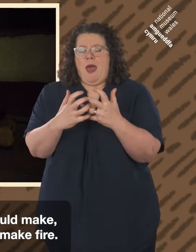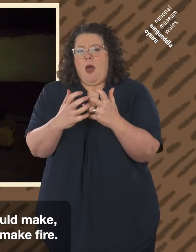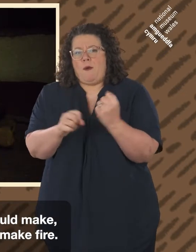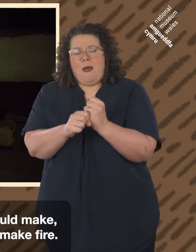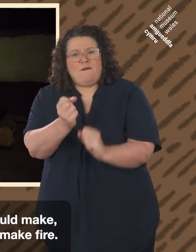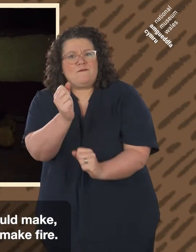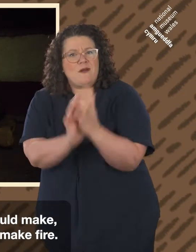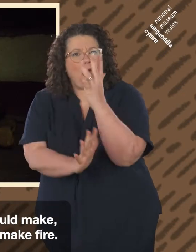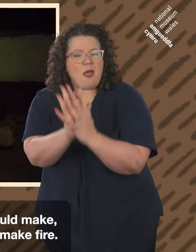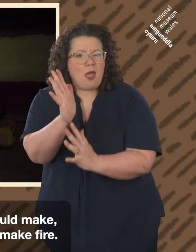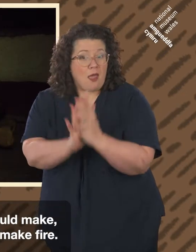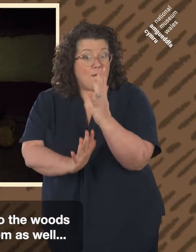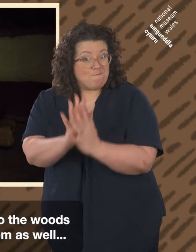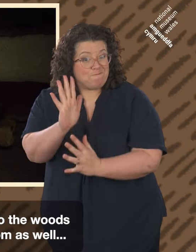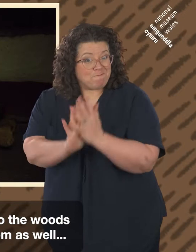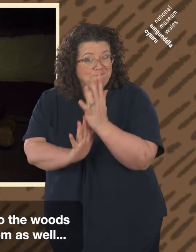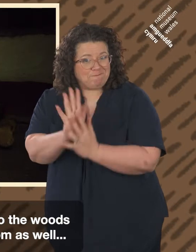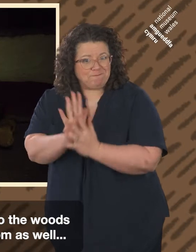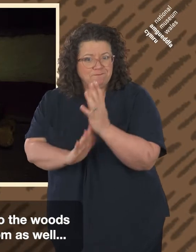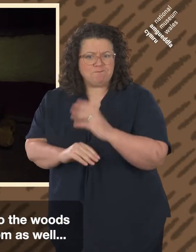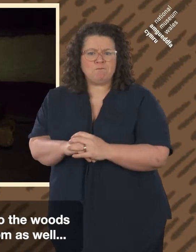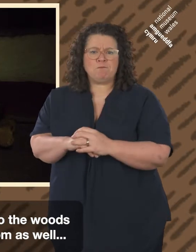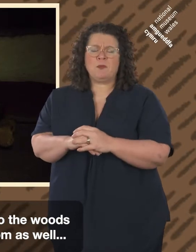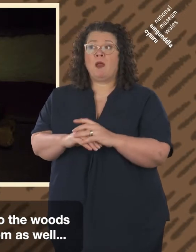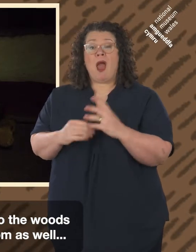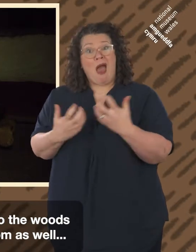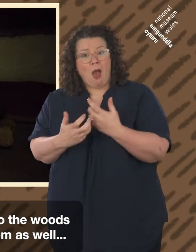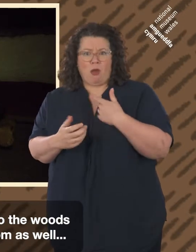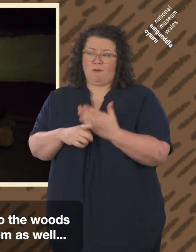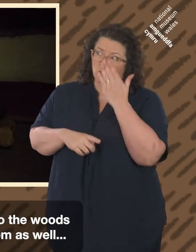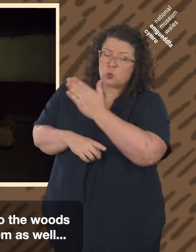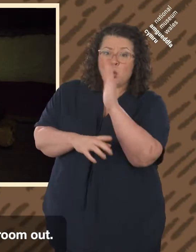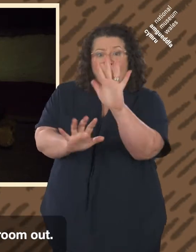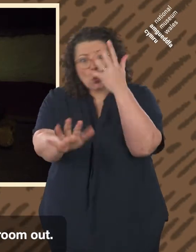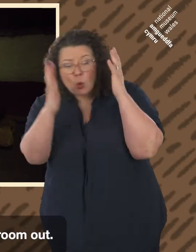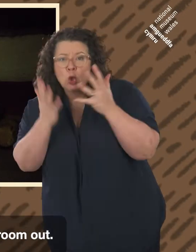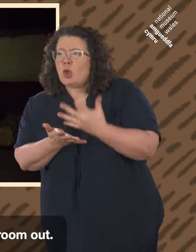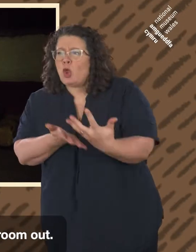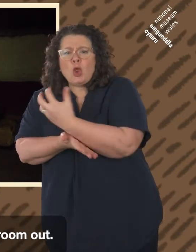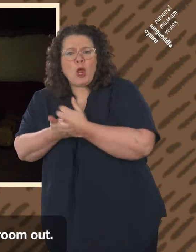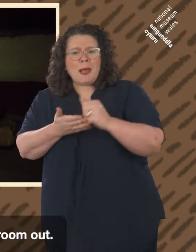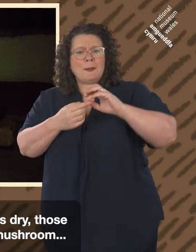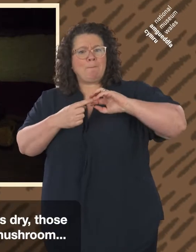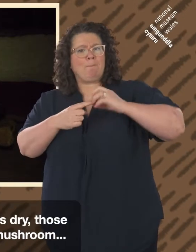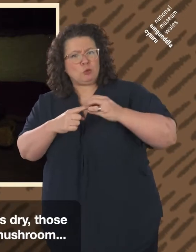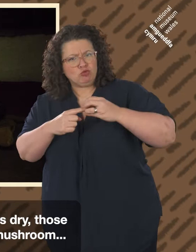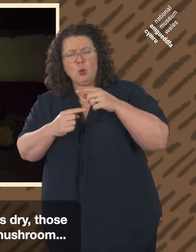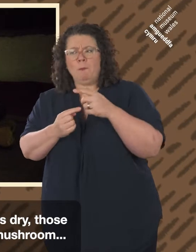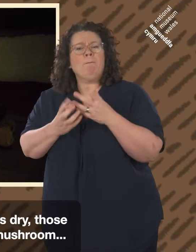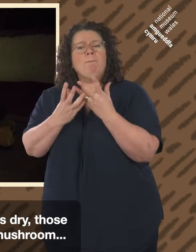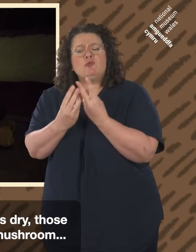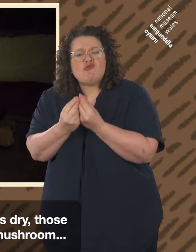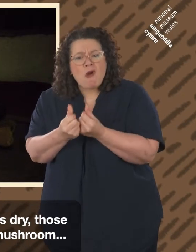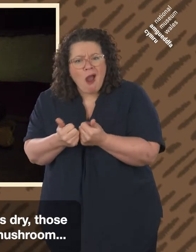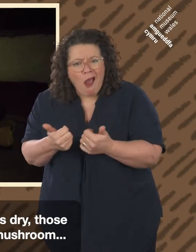way to make fire. Now I'd have to go out into the woods and collect a mushroom as well and dry that mushroom out. And once that mushroom is